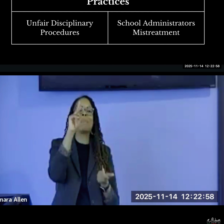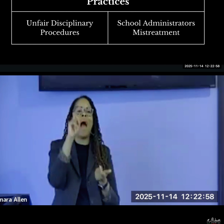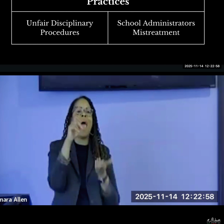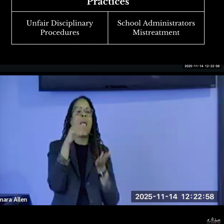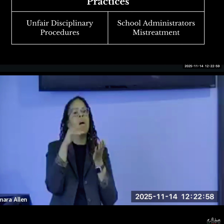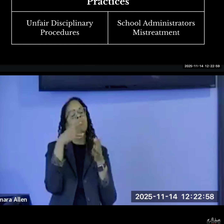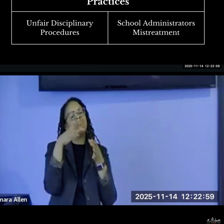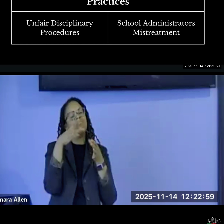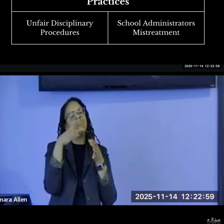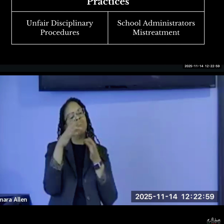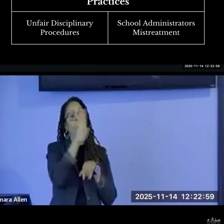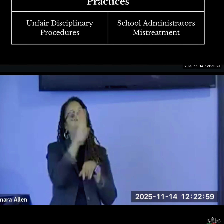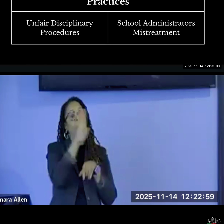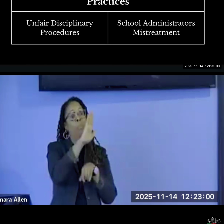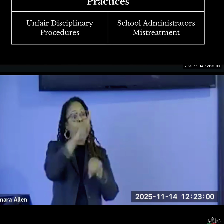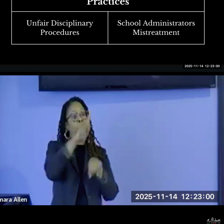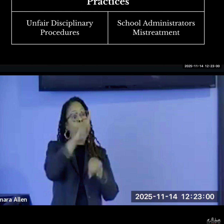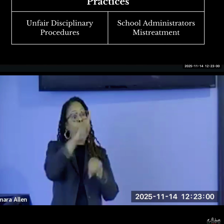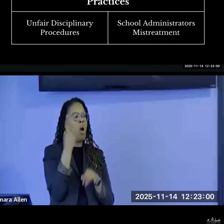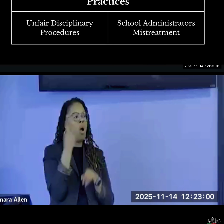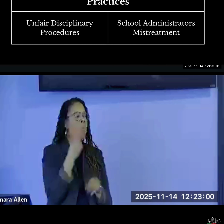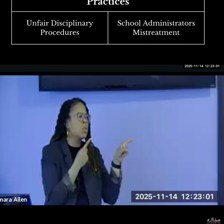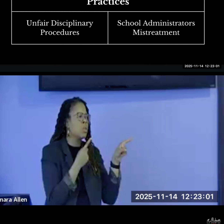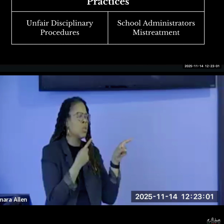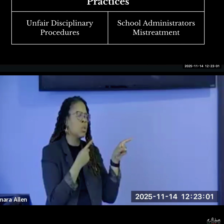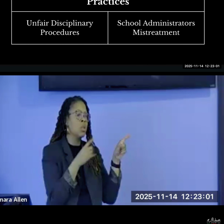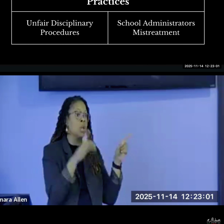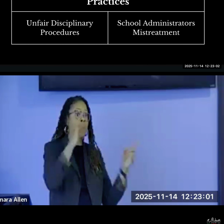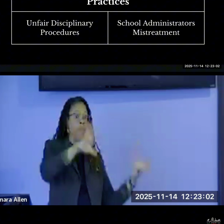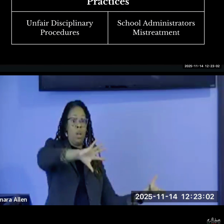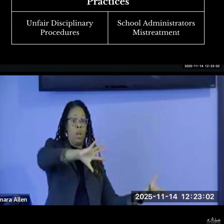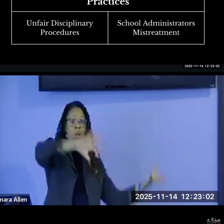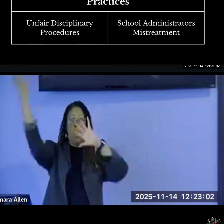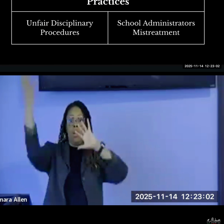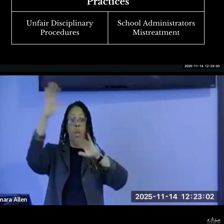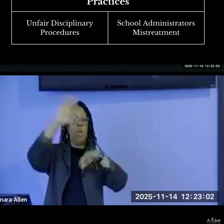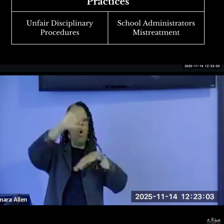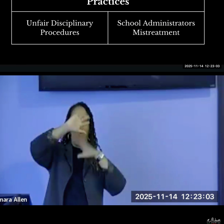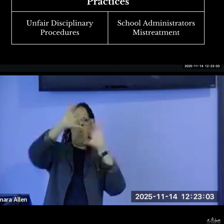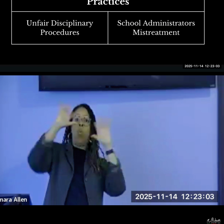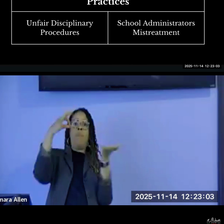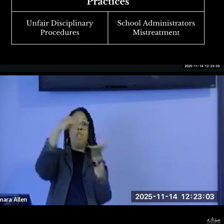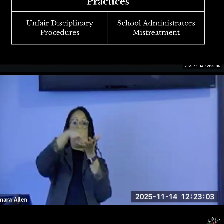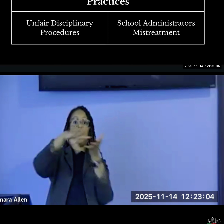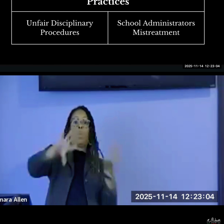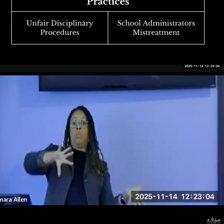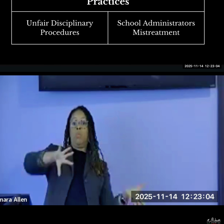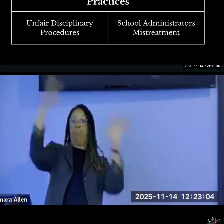college. And then you have experiences like people like Big Mike.